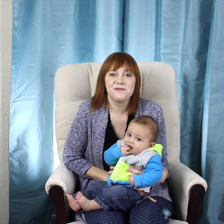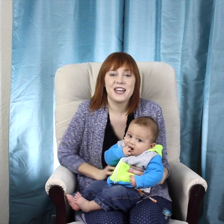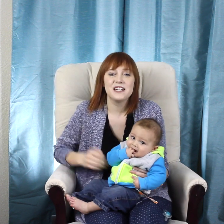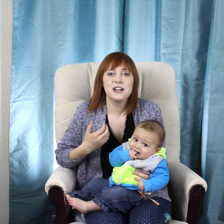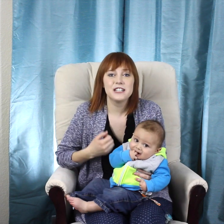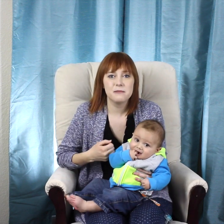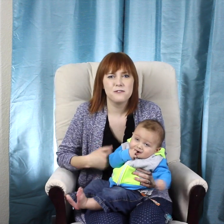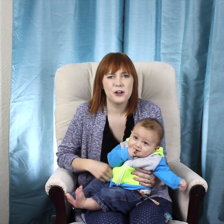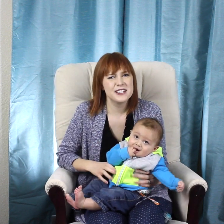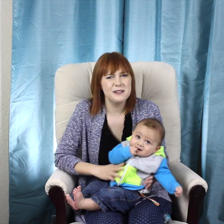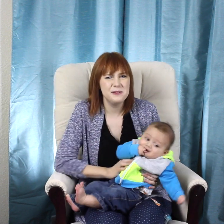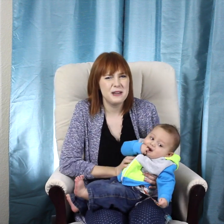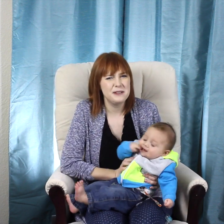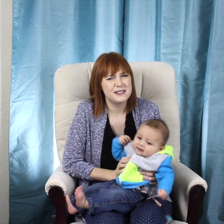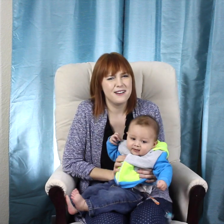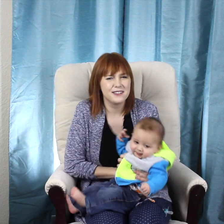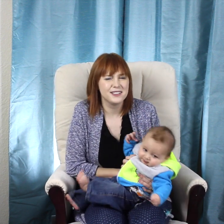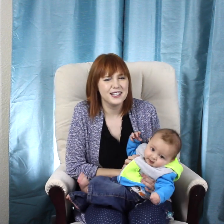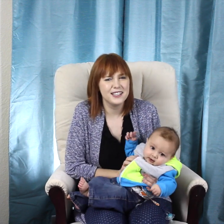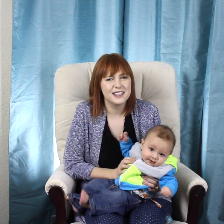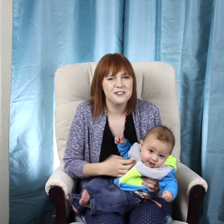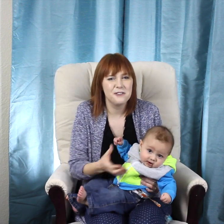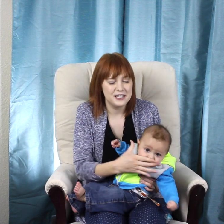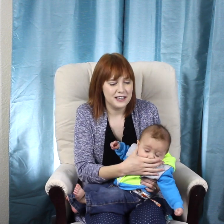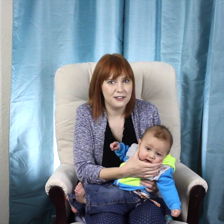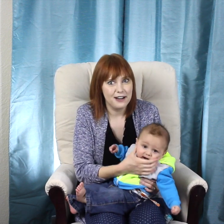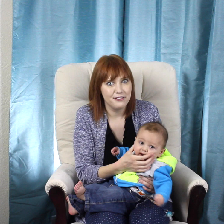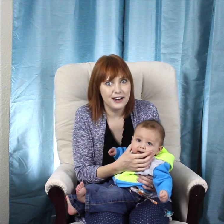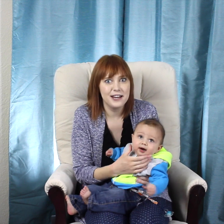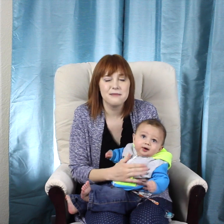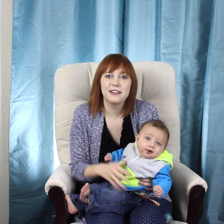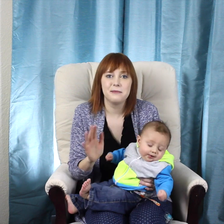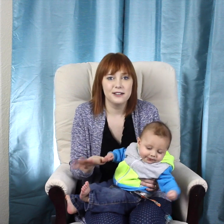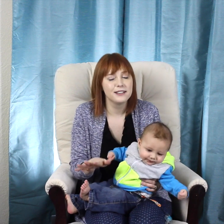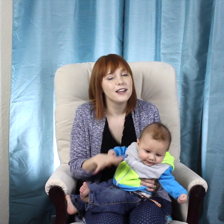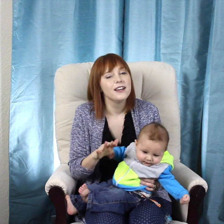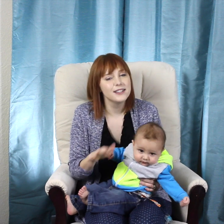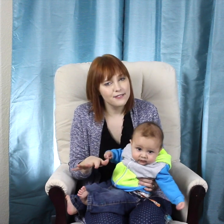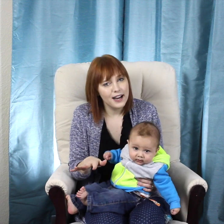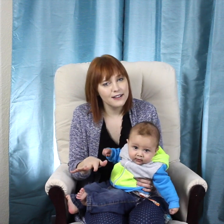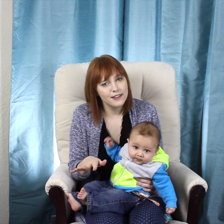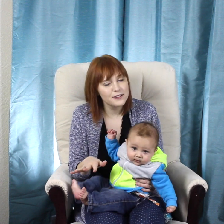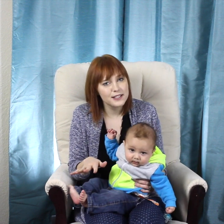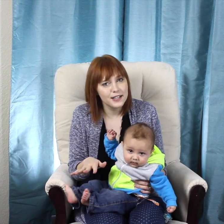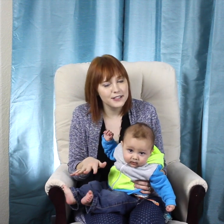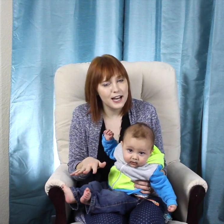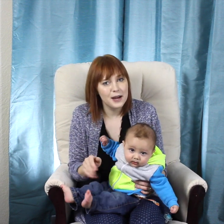I do it every time before. Sometimes babies, they aren't looking and you don't mean to grab their head and make them look. It's fine if they don't see it every time.